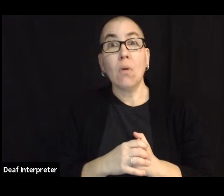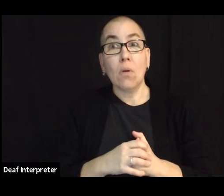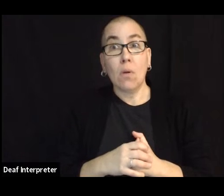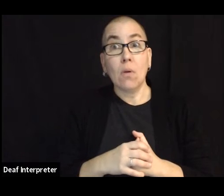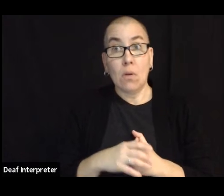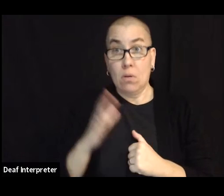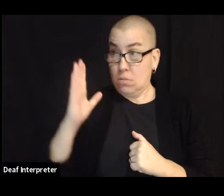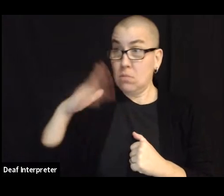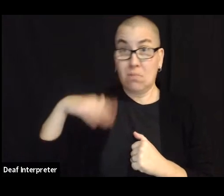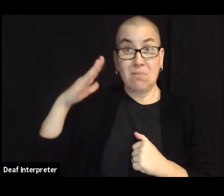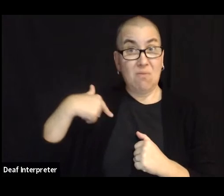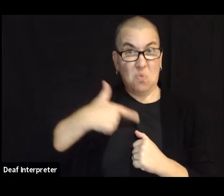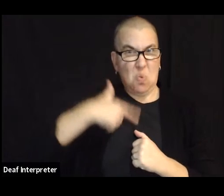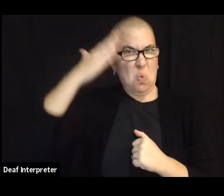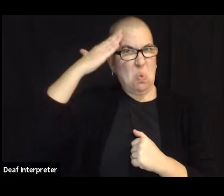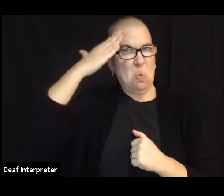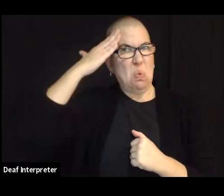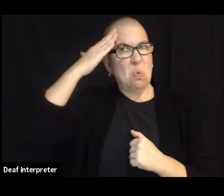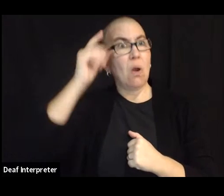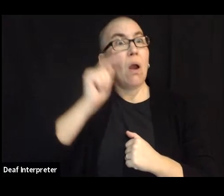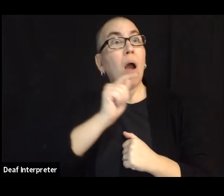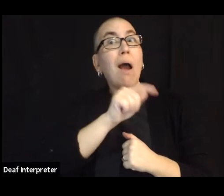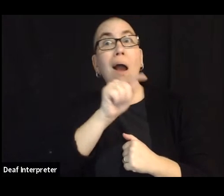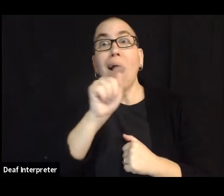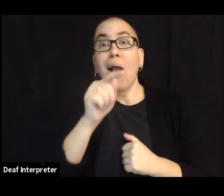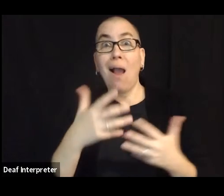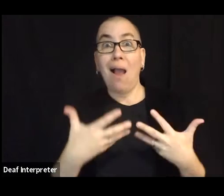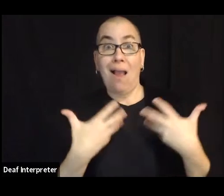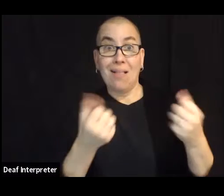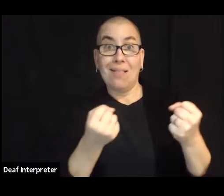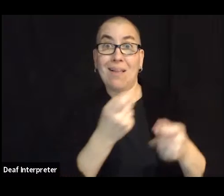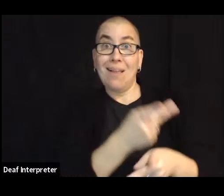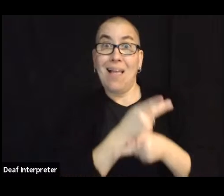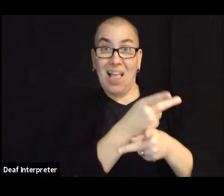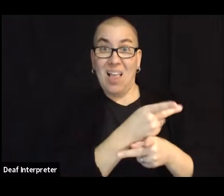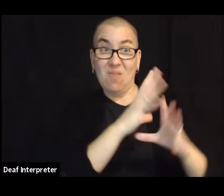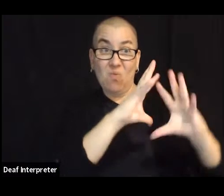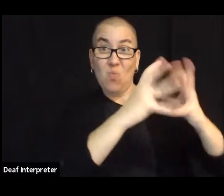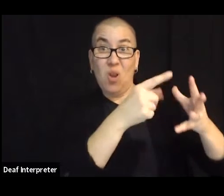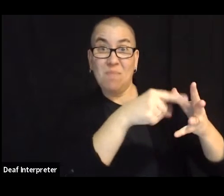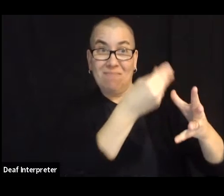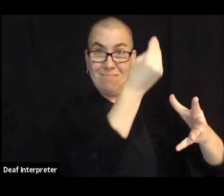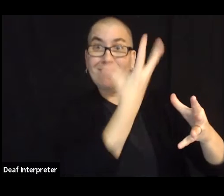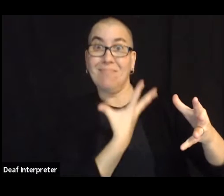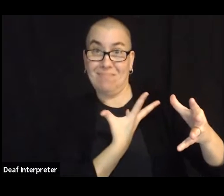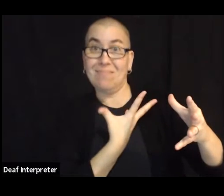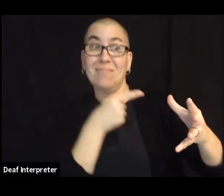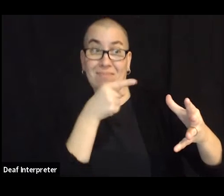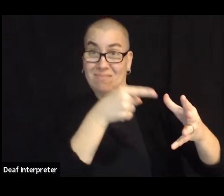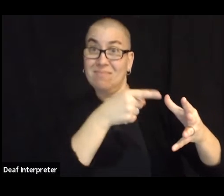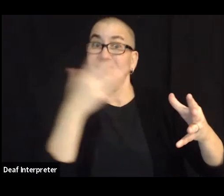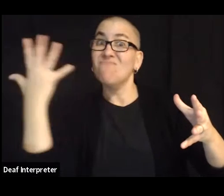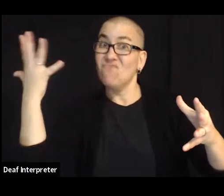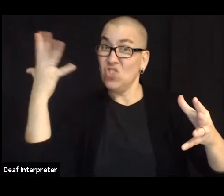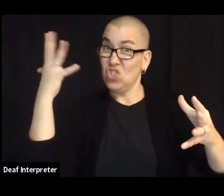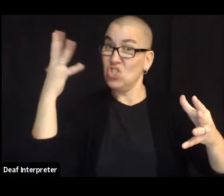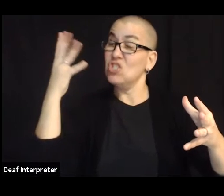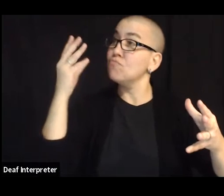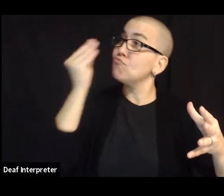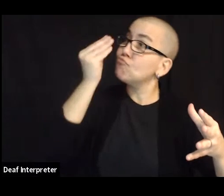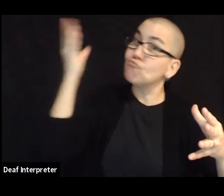that when they're offering vaccines to these priority groups, sometimes there